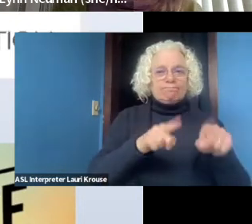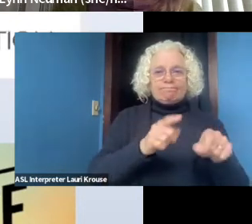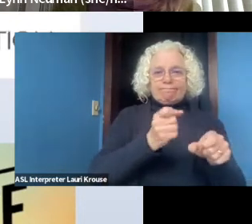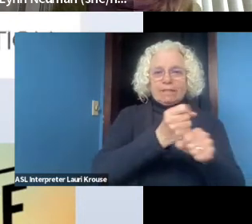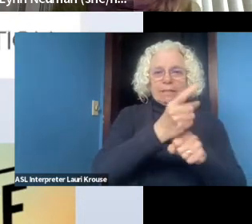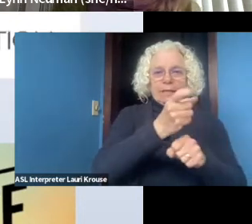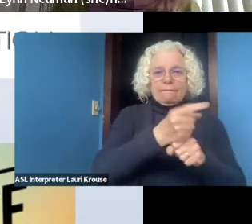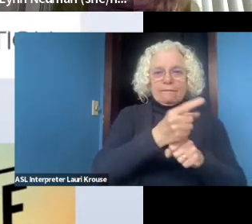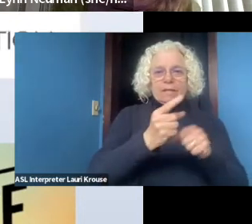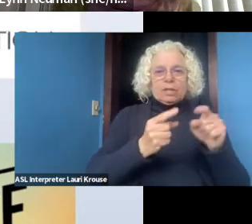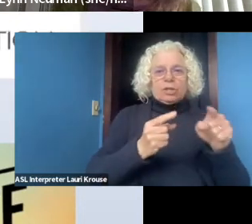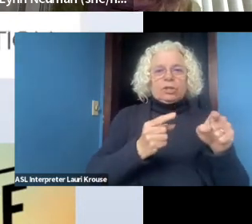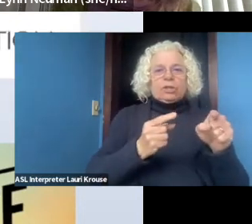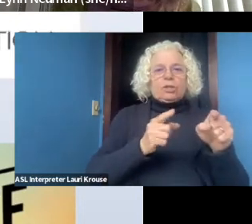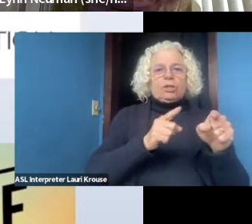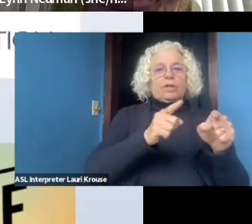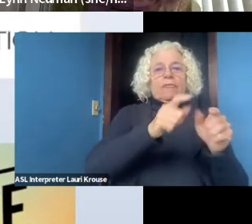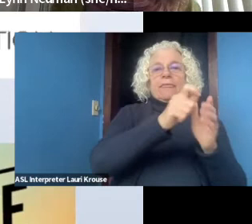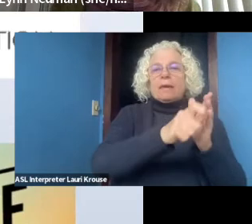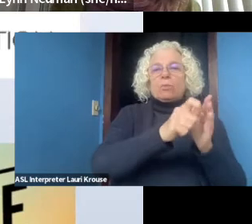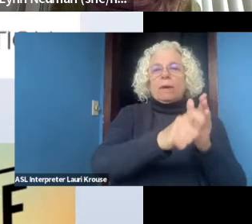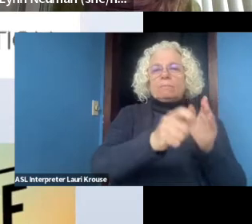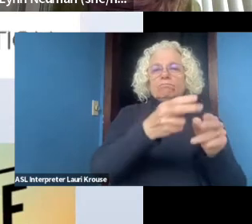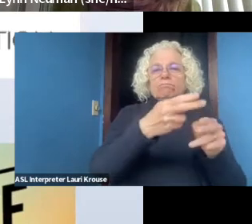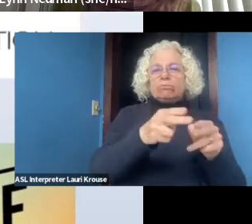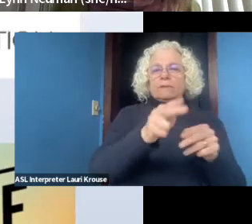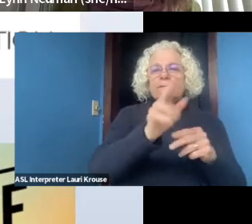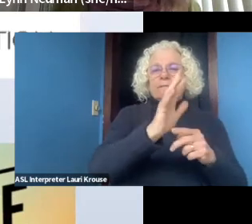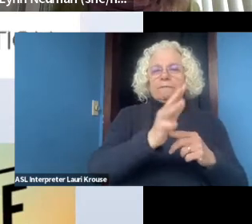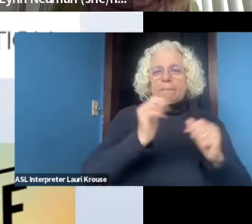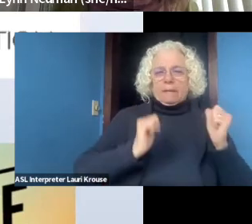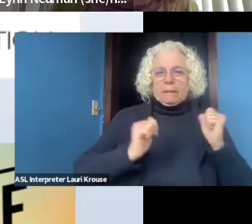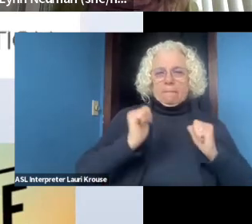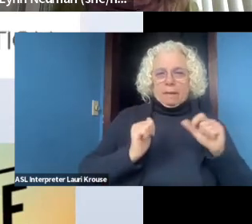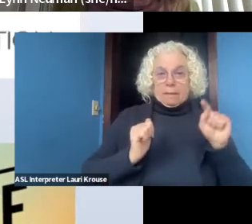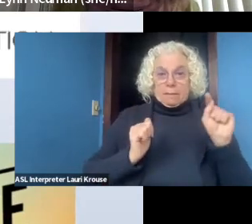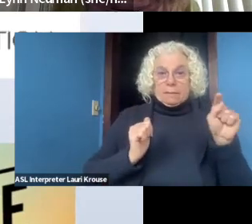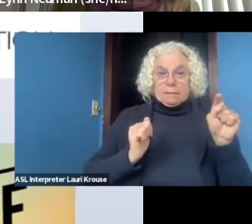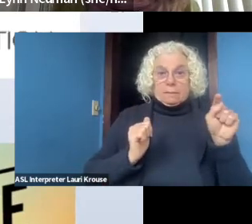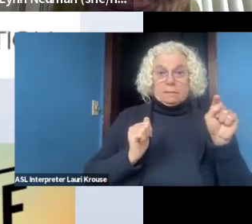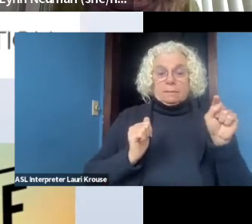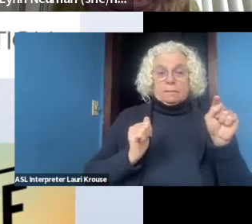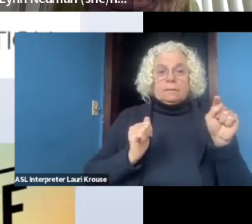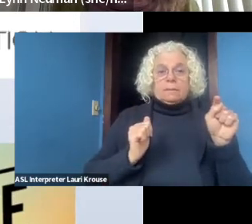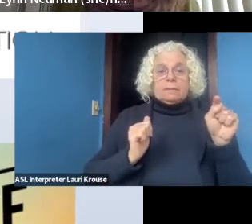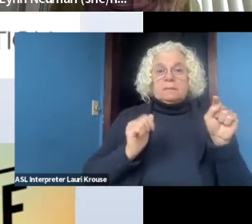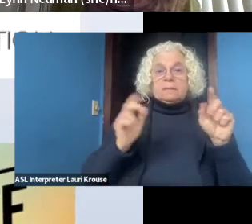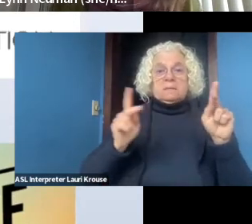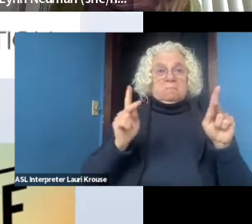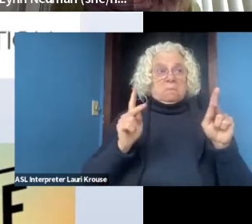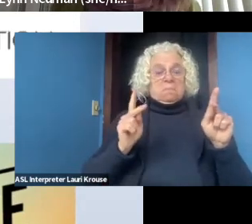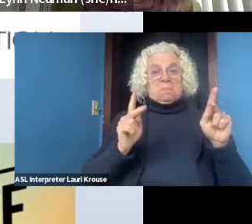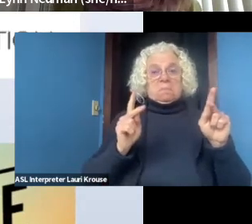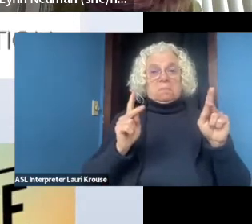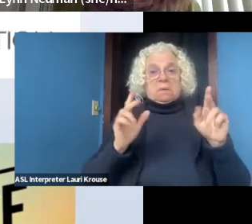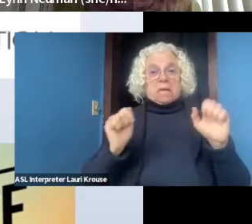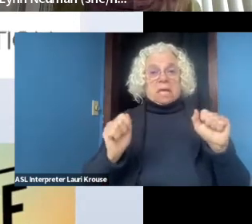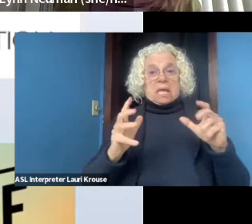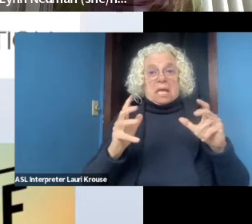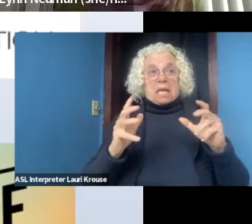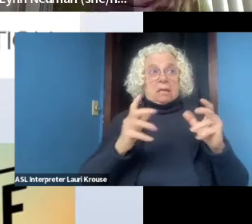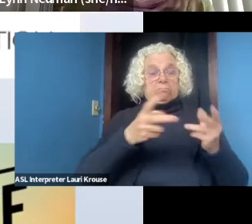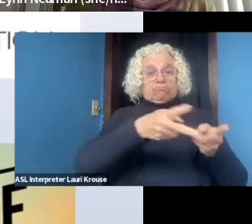to write 5-minute plays, and then anybody can produce an evening of the readings of these